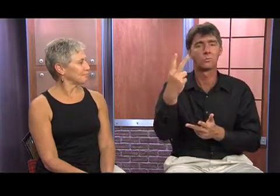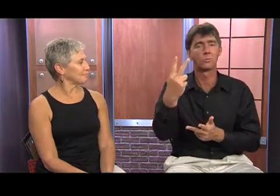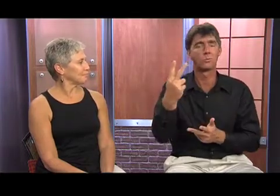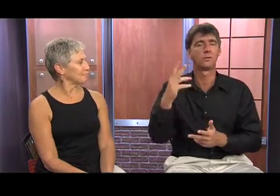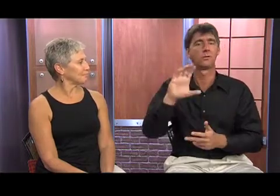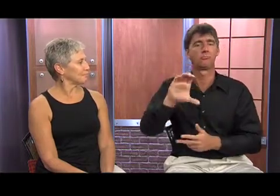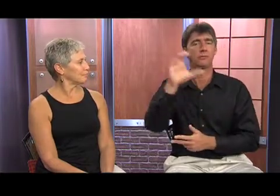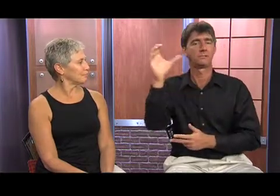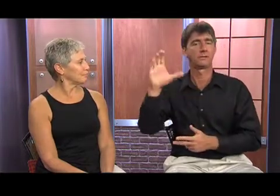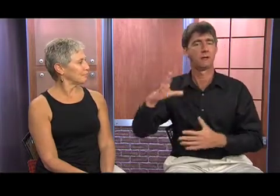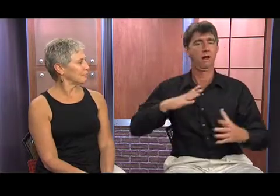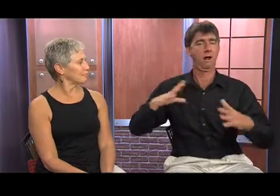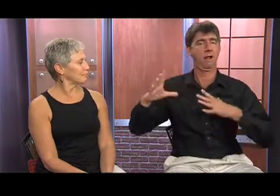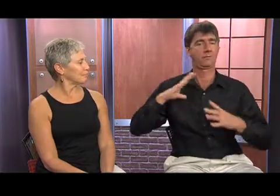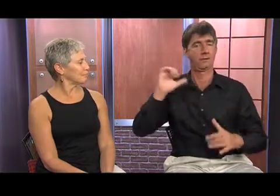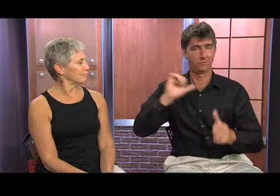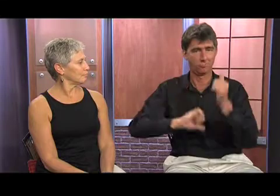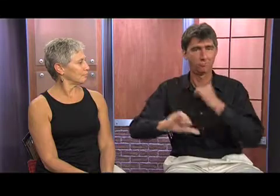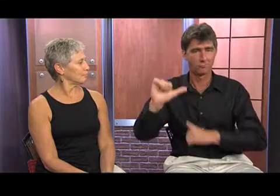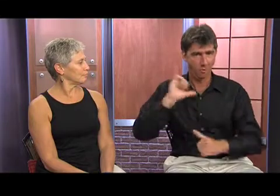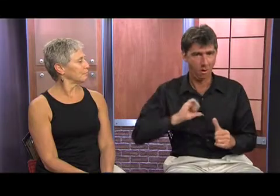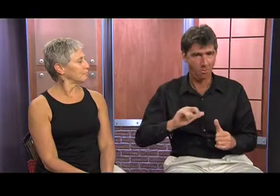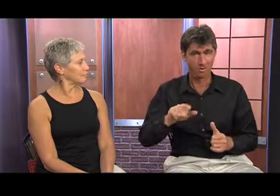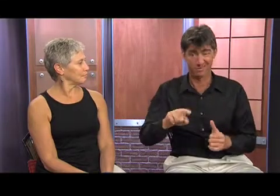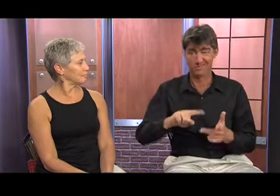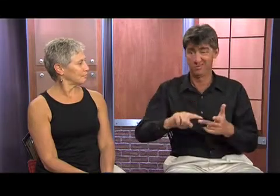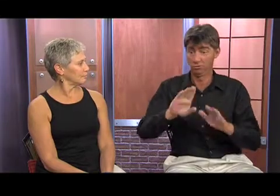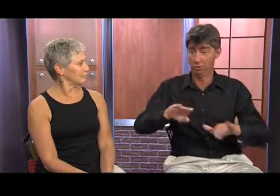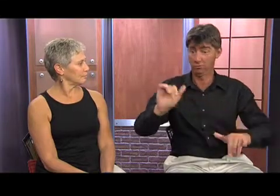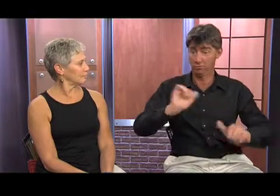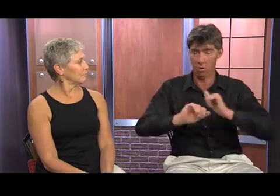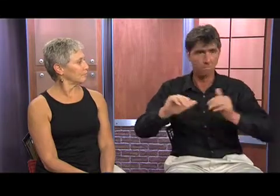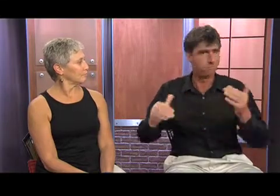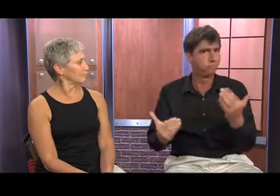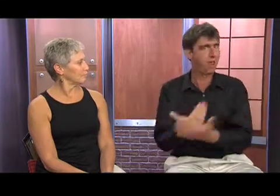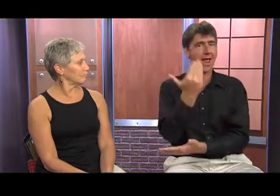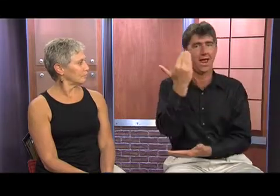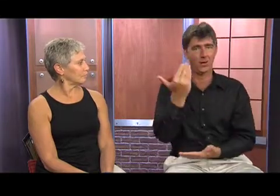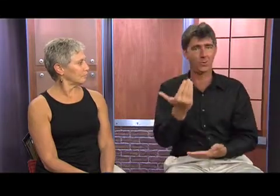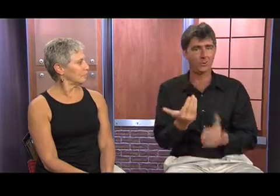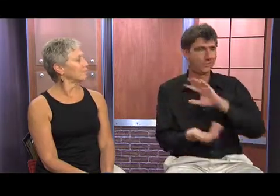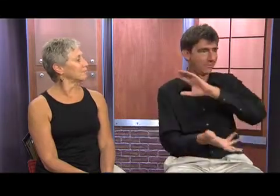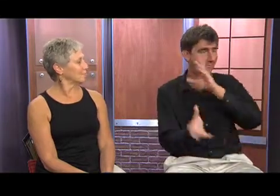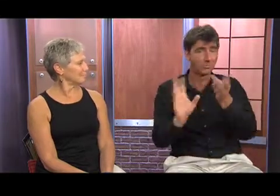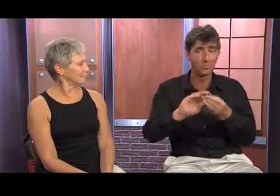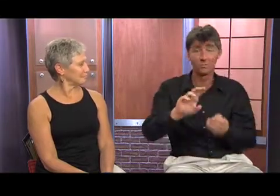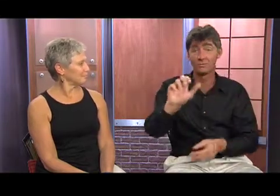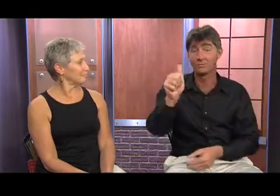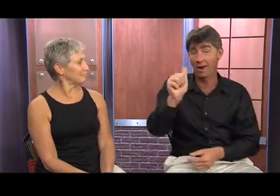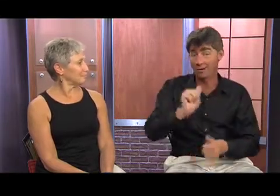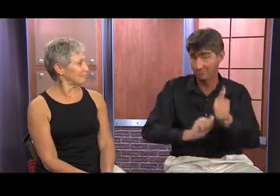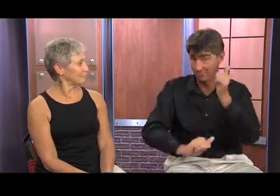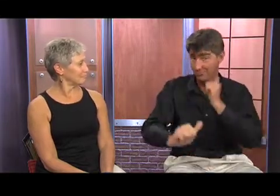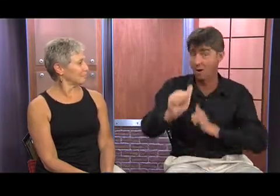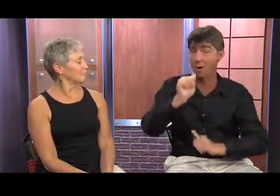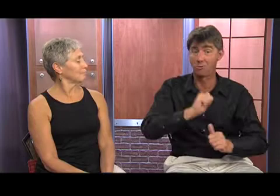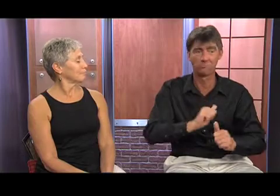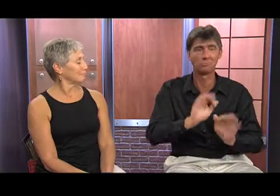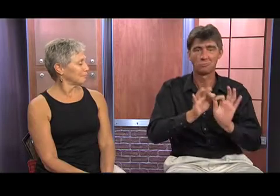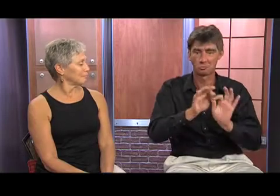And I believe it's a total of 10 performances that ASL interpreters have been secured, and we're going to begin advertising those